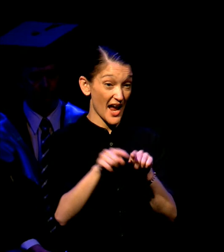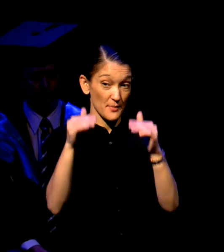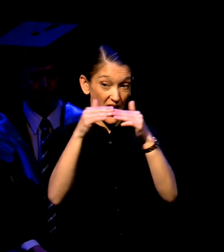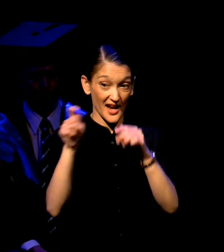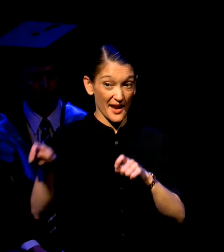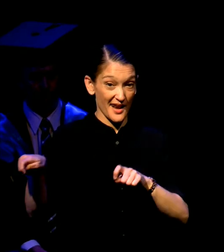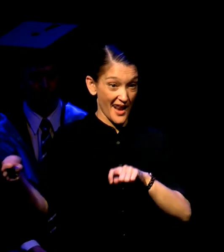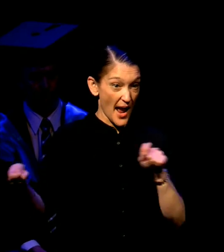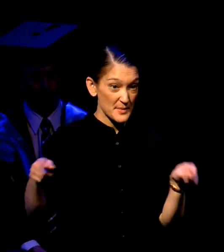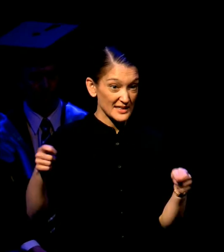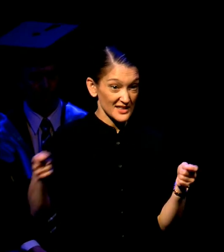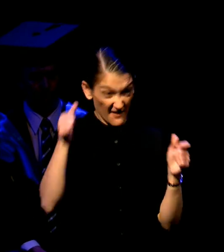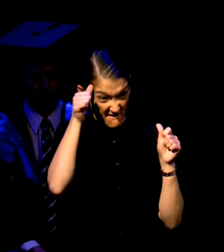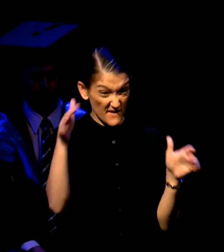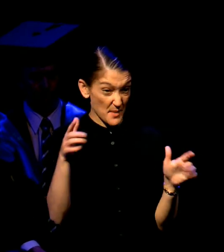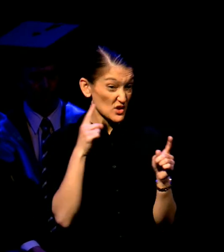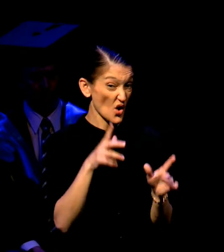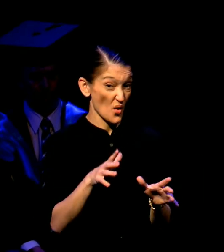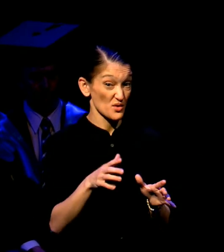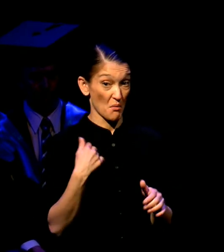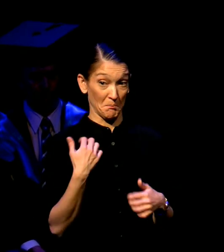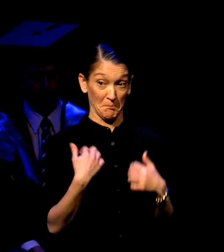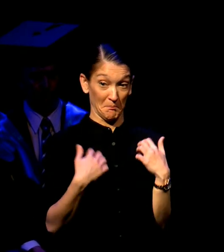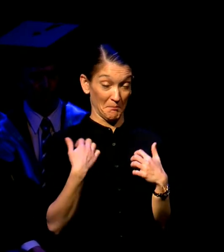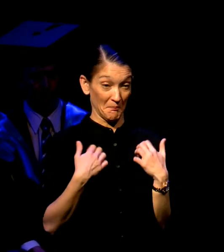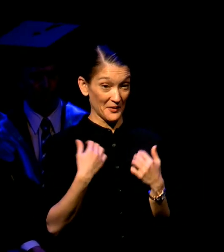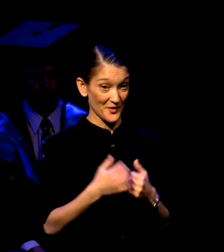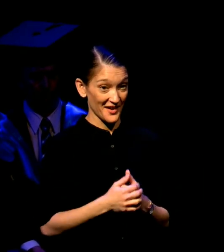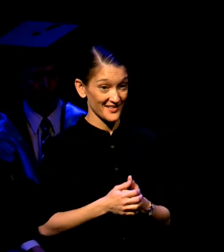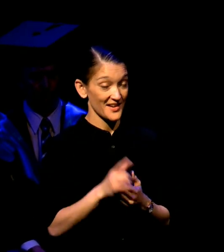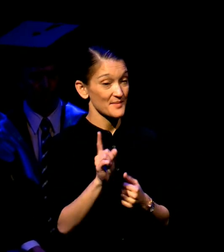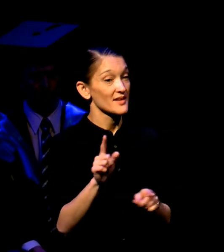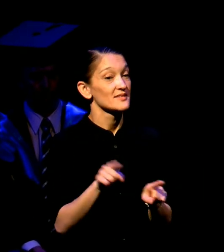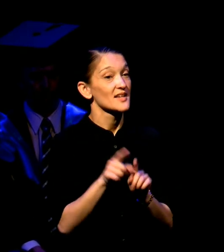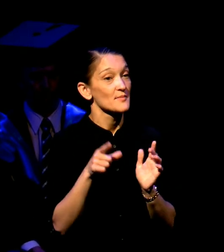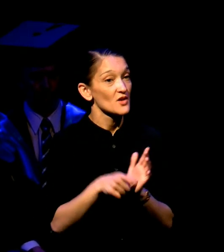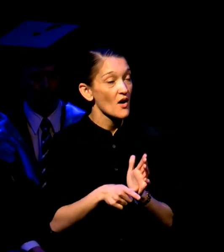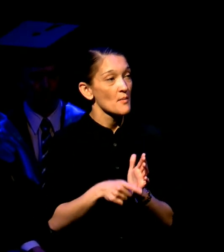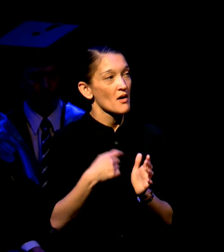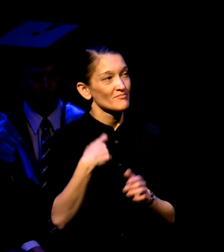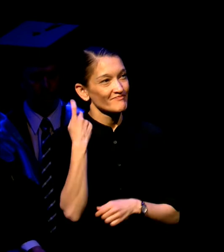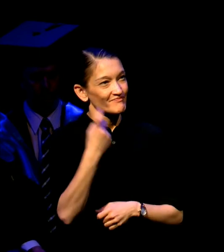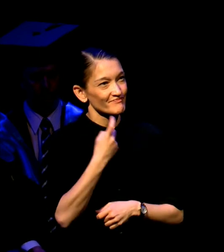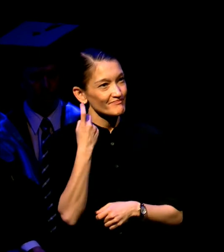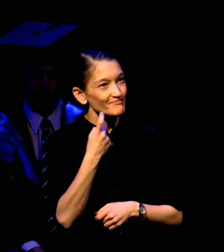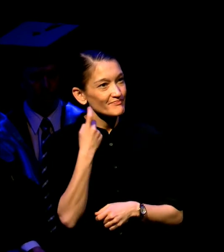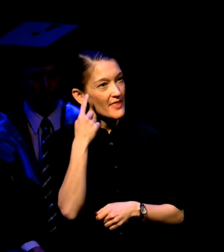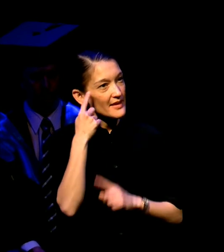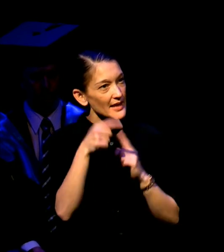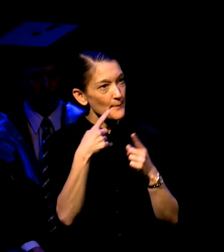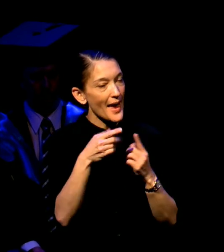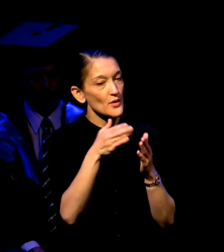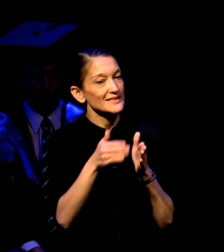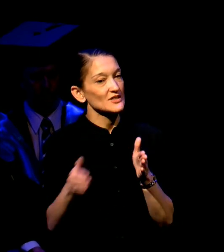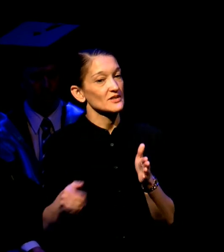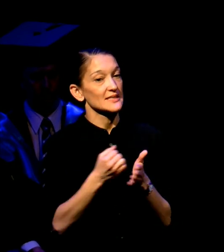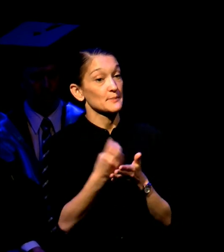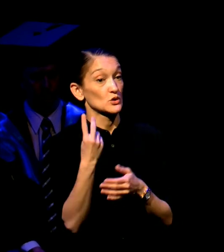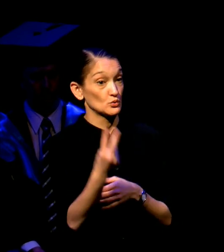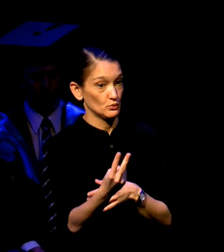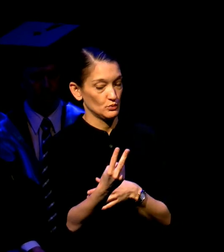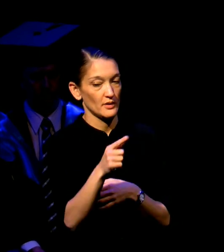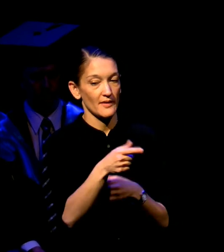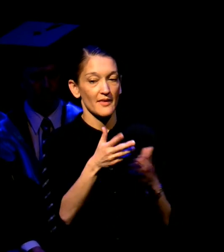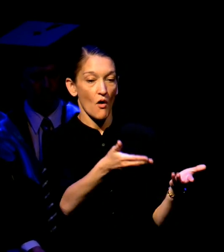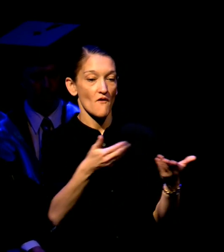shows that were on commercial TV. It was pretty exciting. However, at the same time I was contemplating doing Series 2, I was then offered